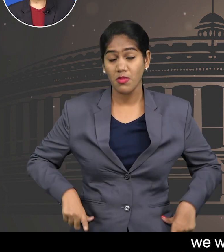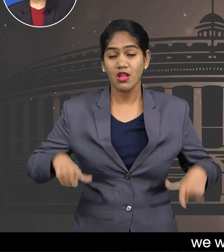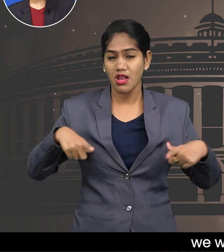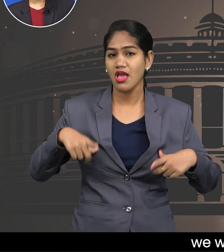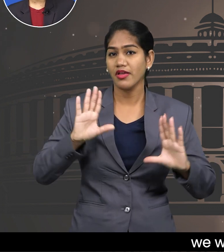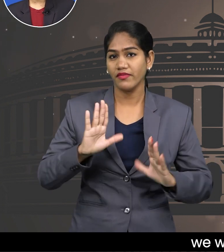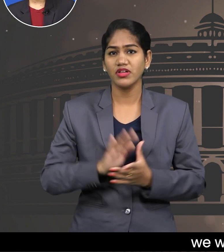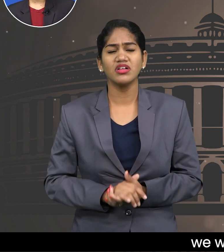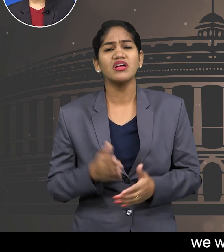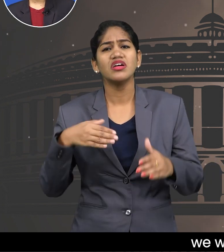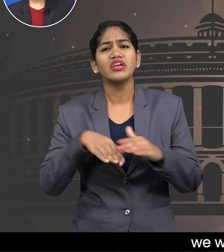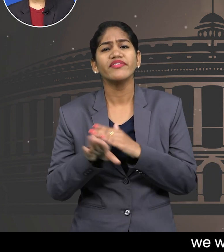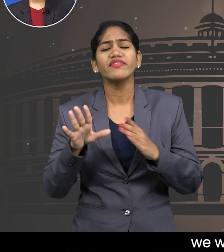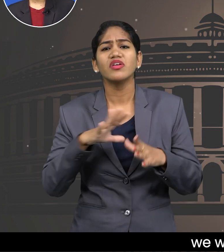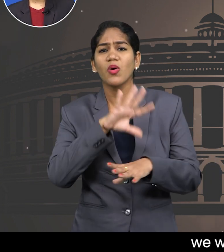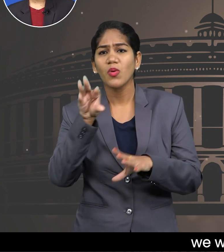have inequality.